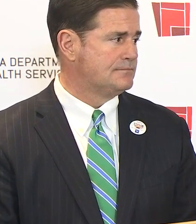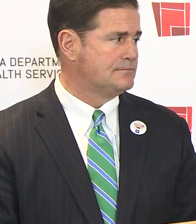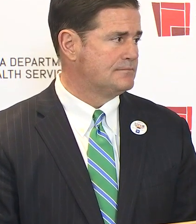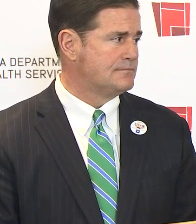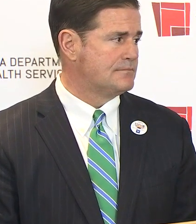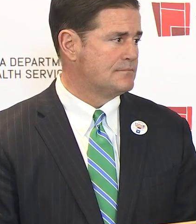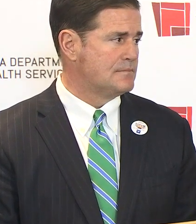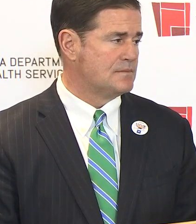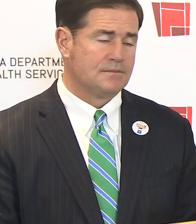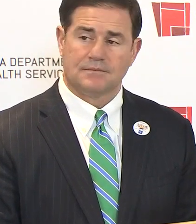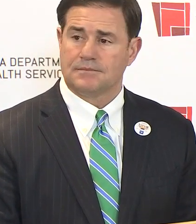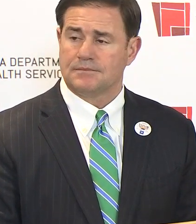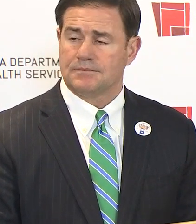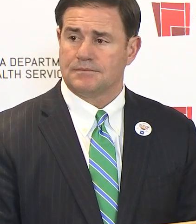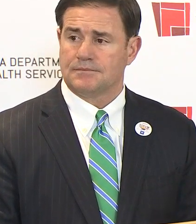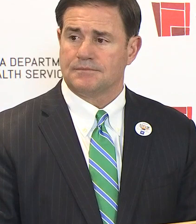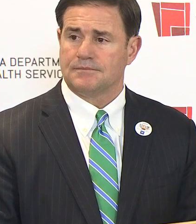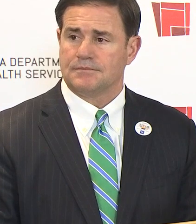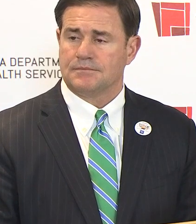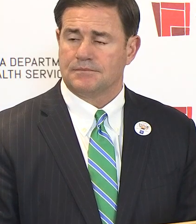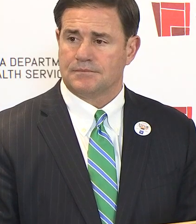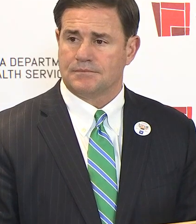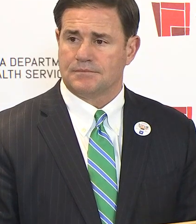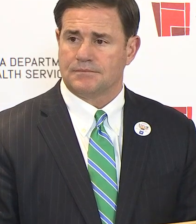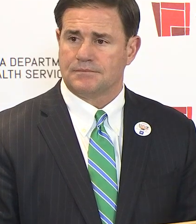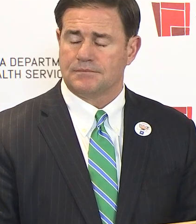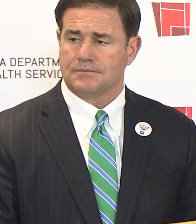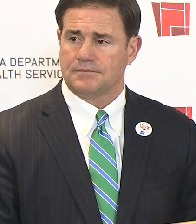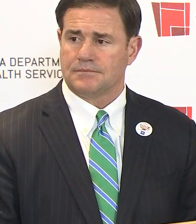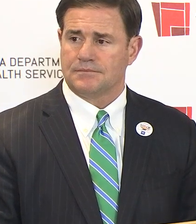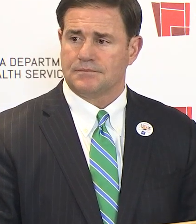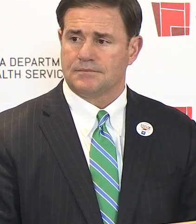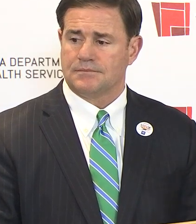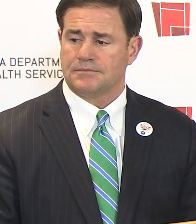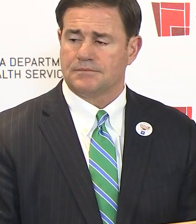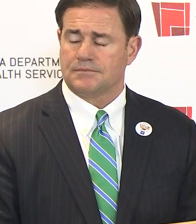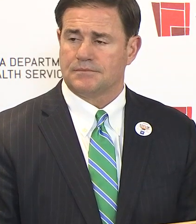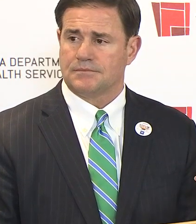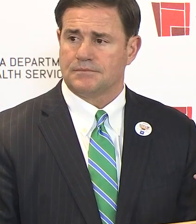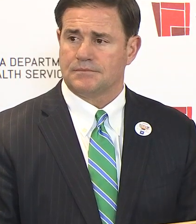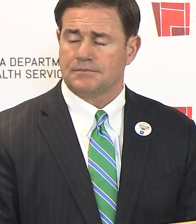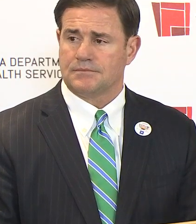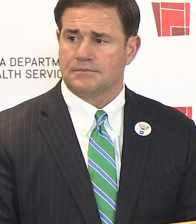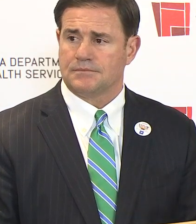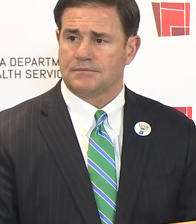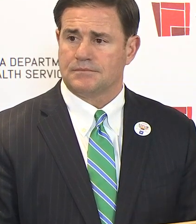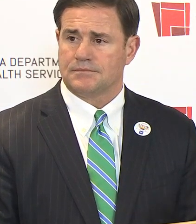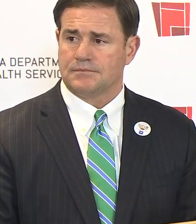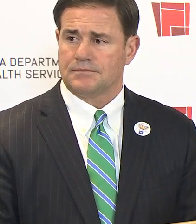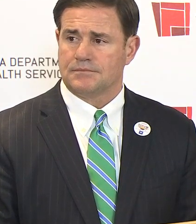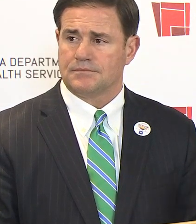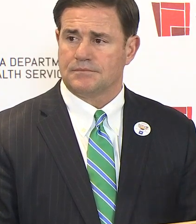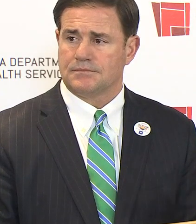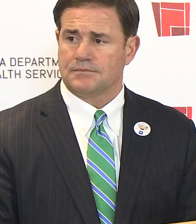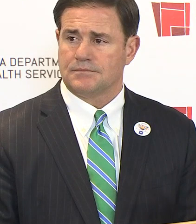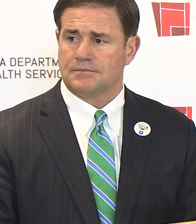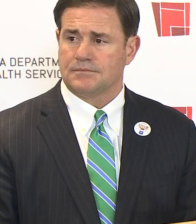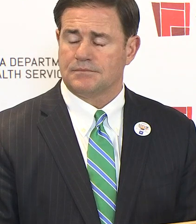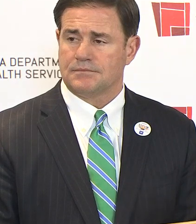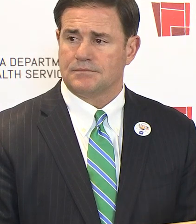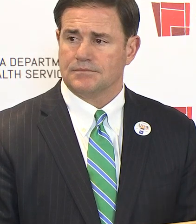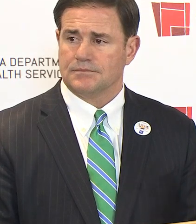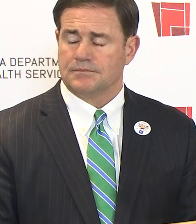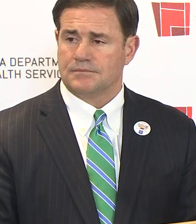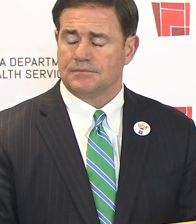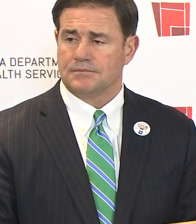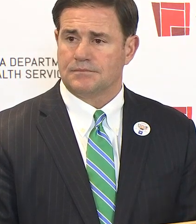are also sharing dining facilities, touching utensils. A lot of the same facilities are being used for days on